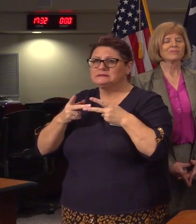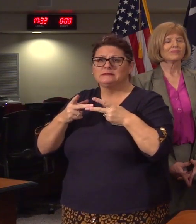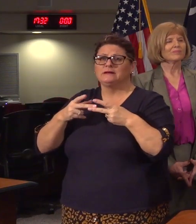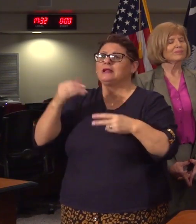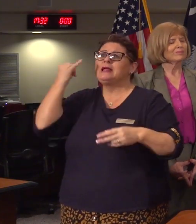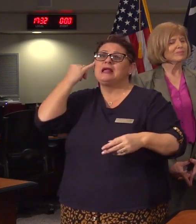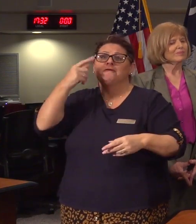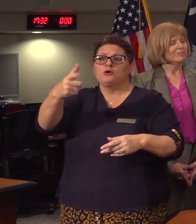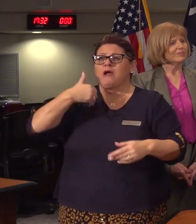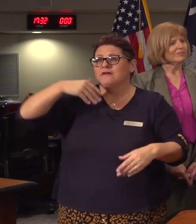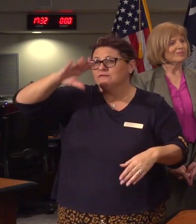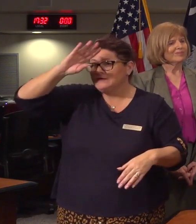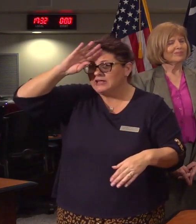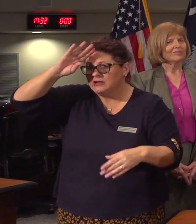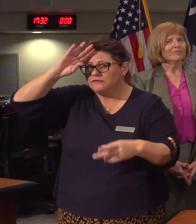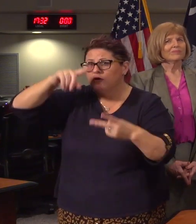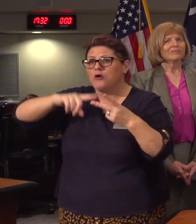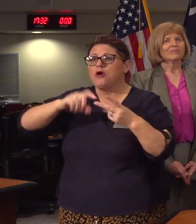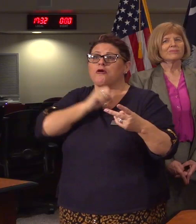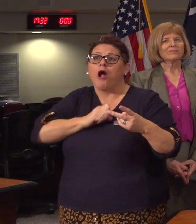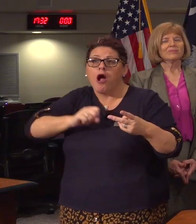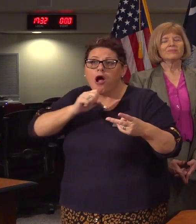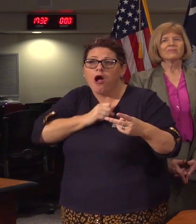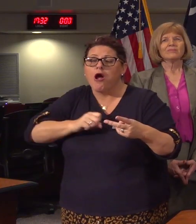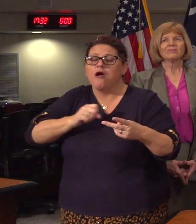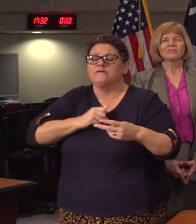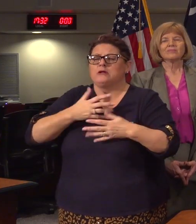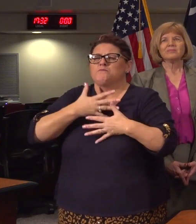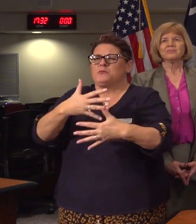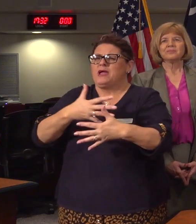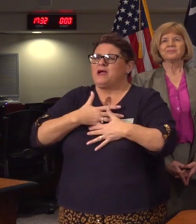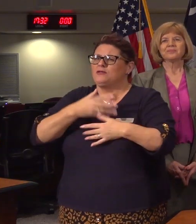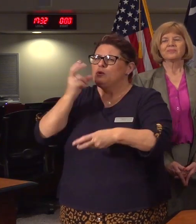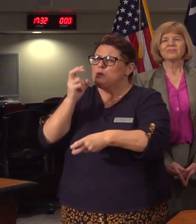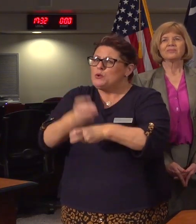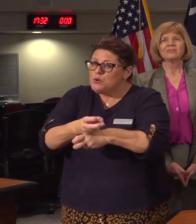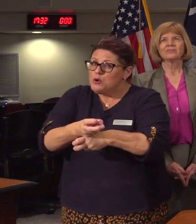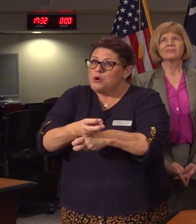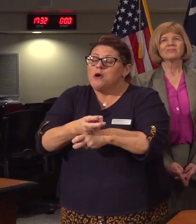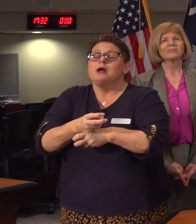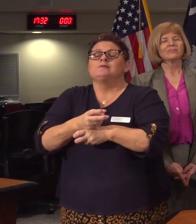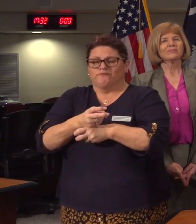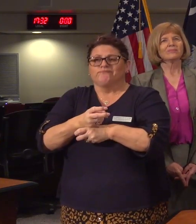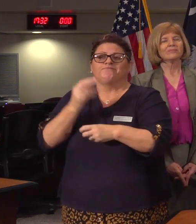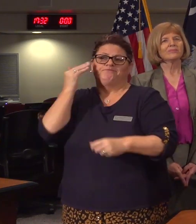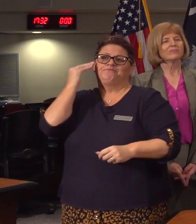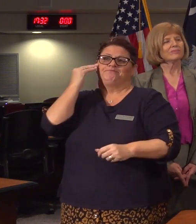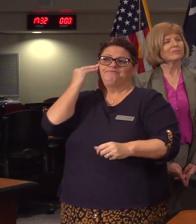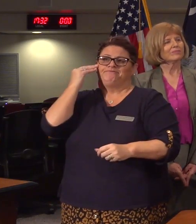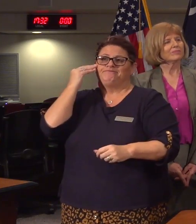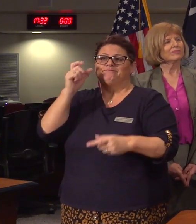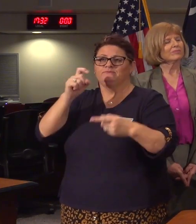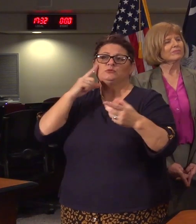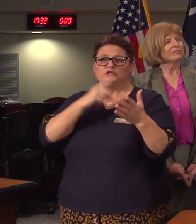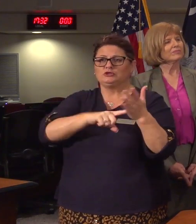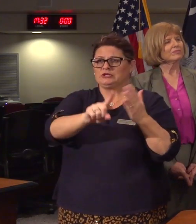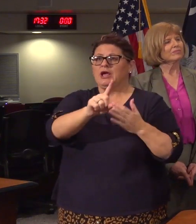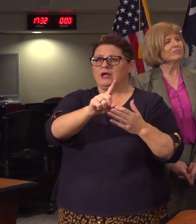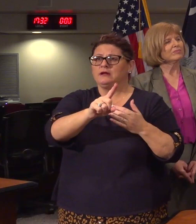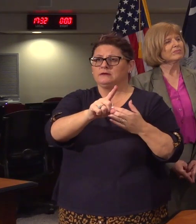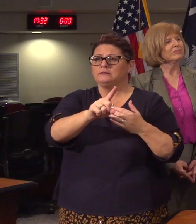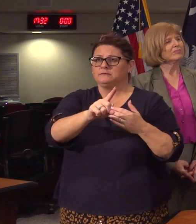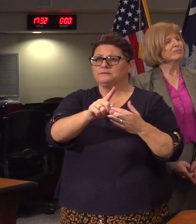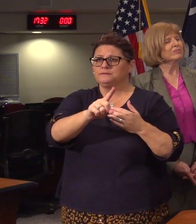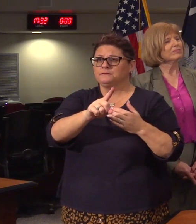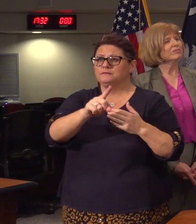such as fever, cough, and shortness of breath. If in the future Our medical experts and epidemiologists feel a